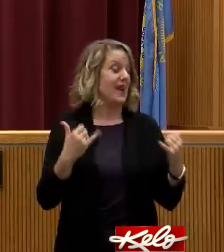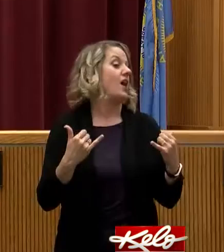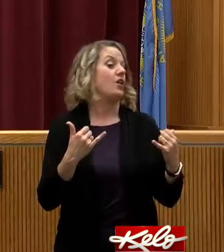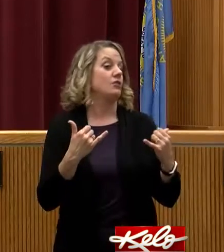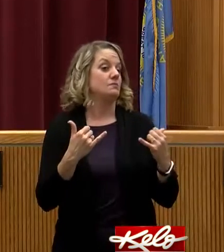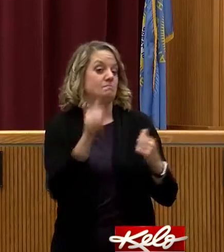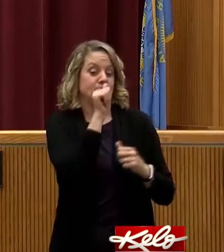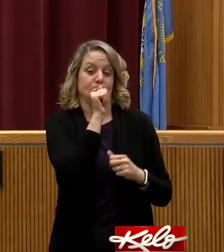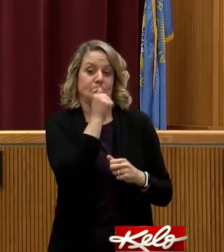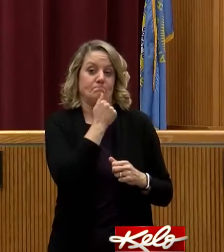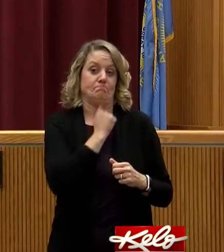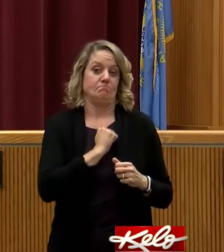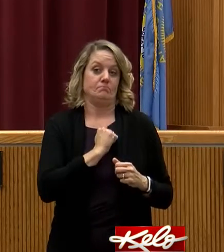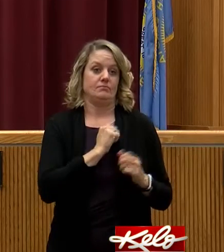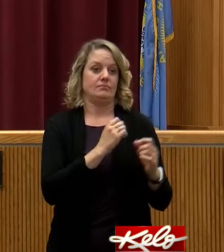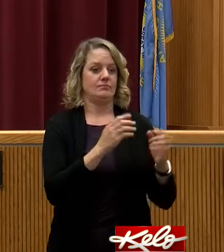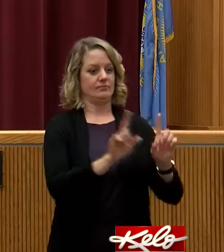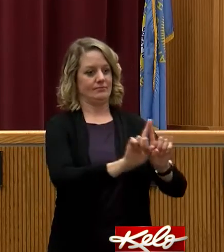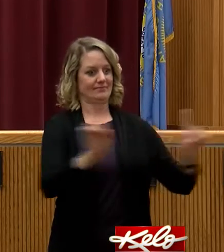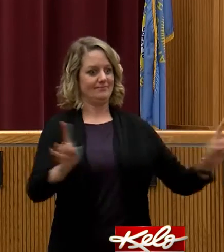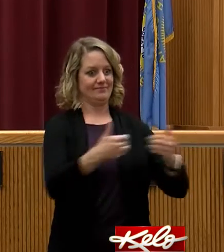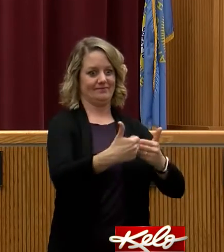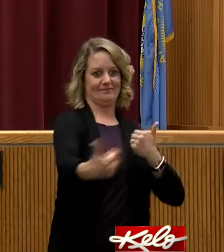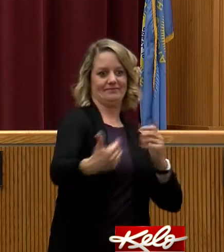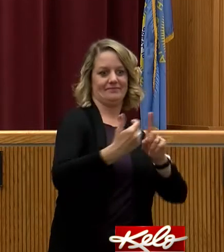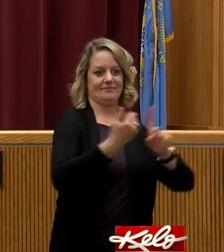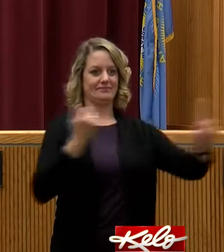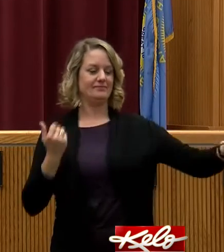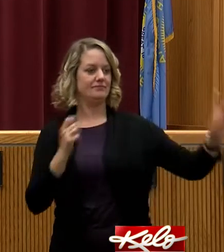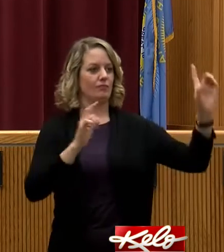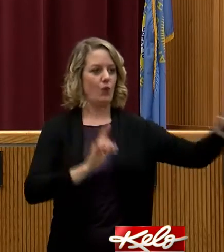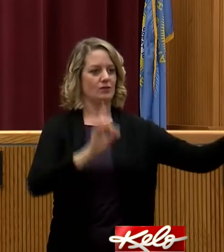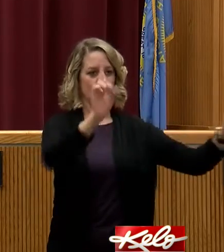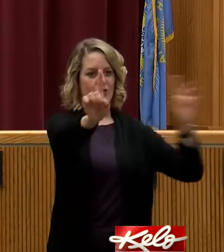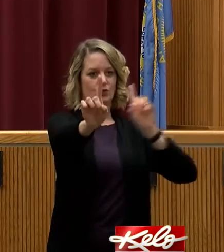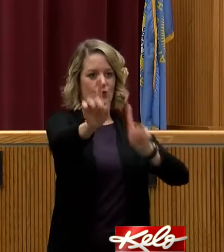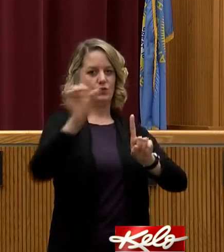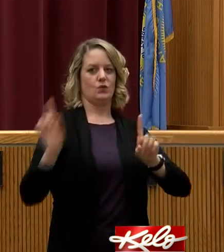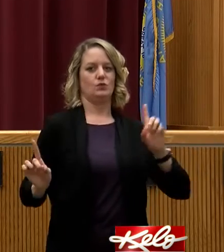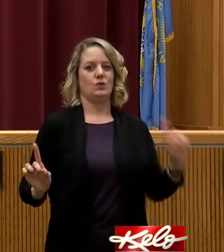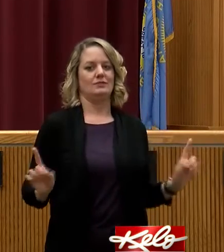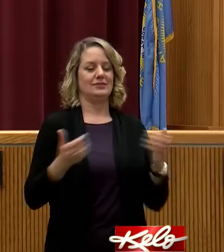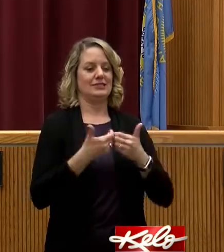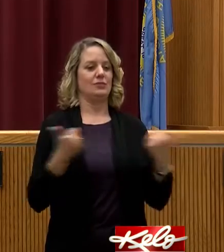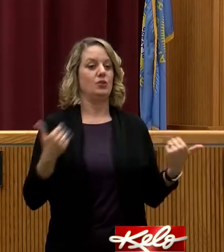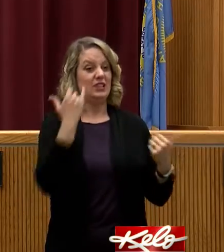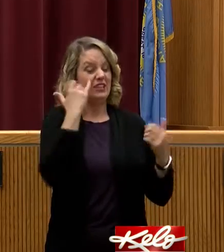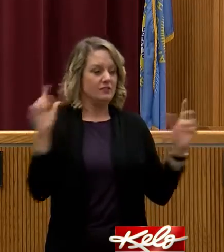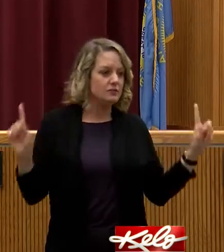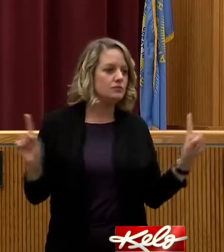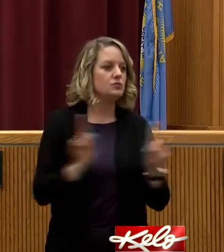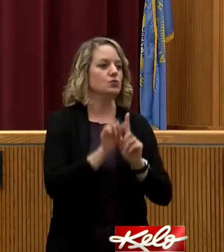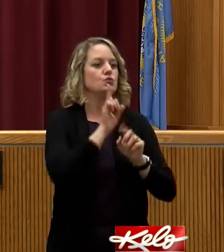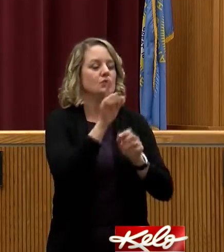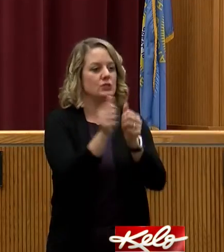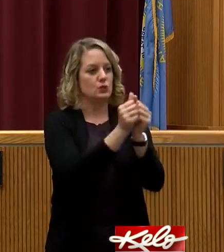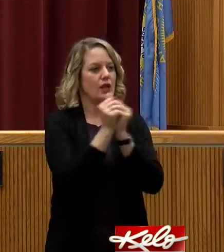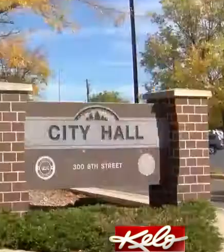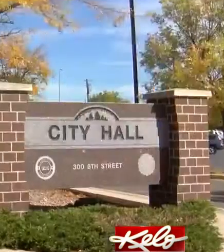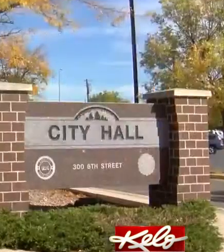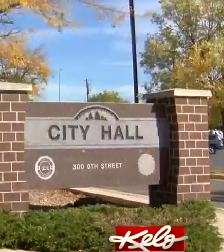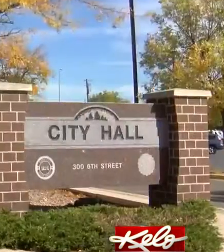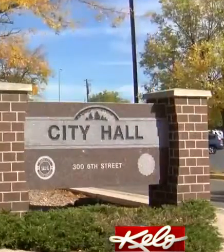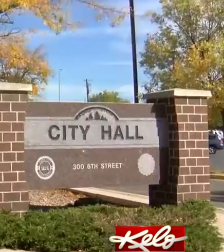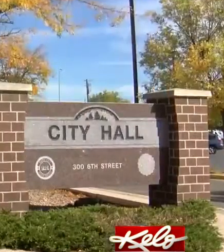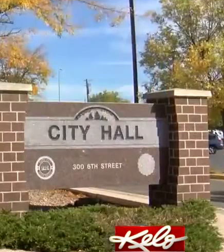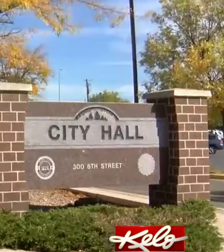We're through it on our own. As individuals. If we're to be together, we have to share a